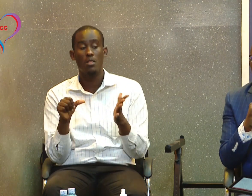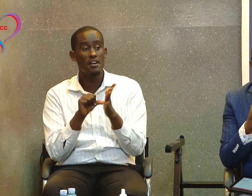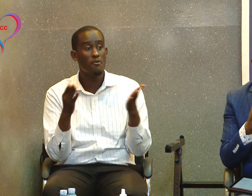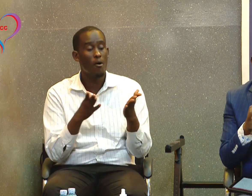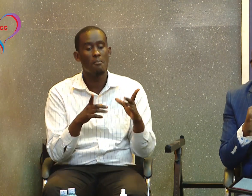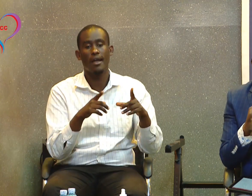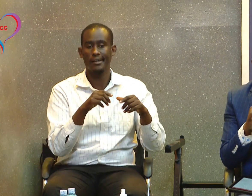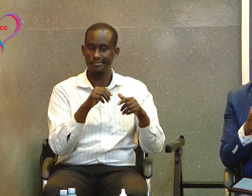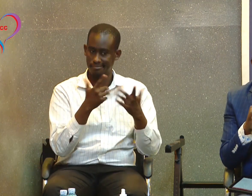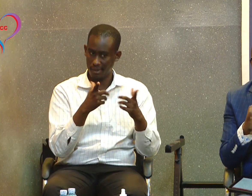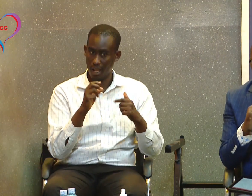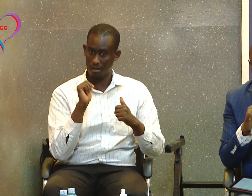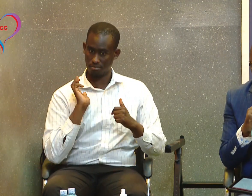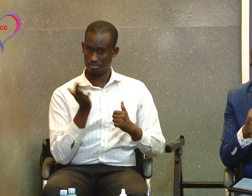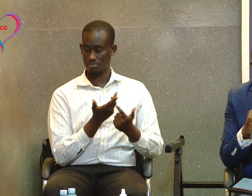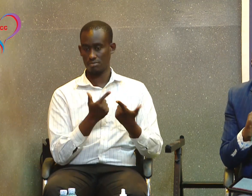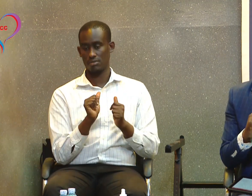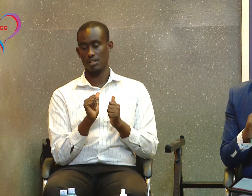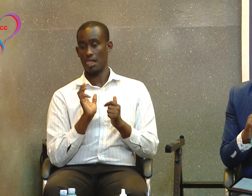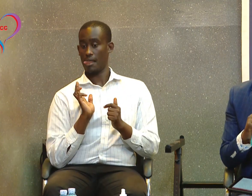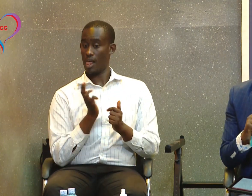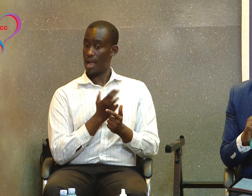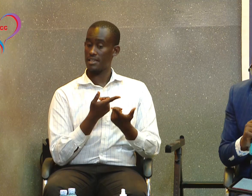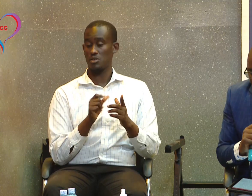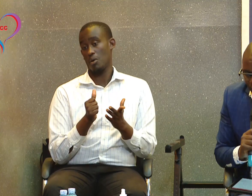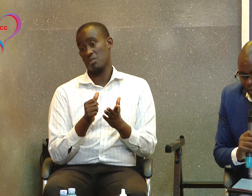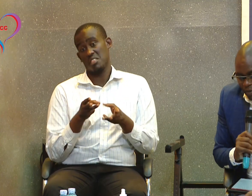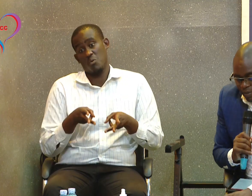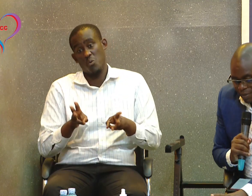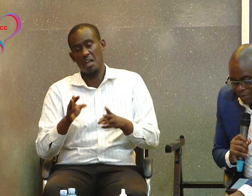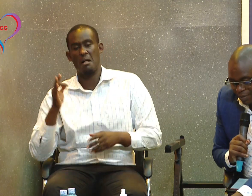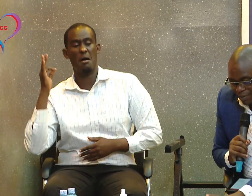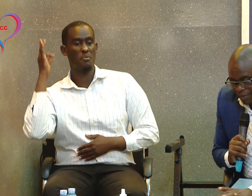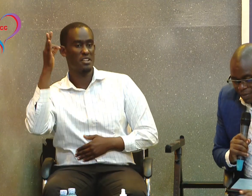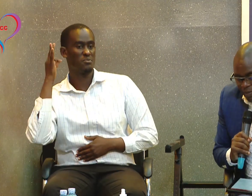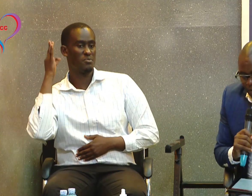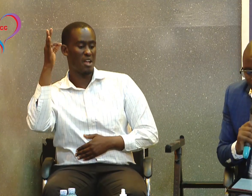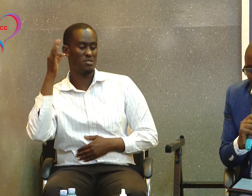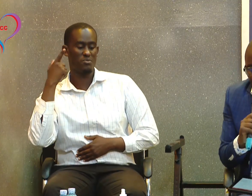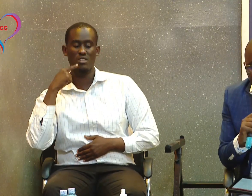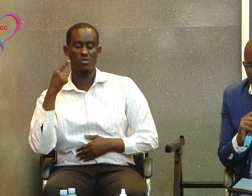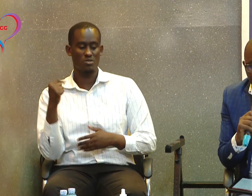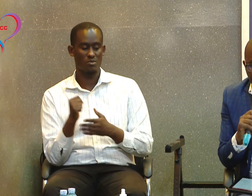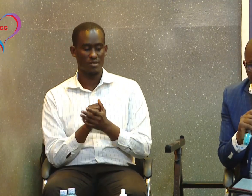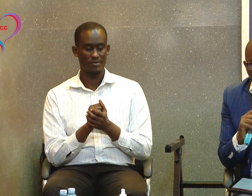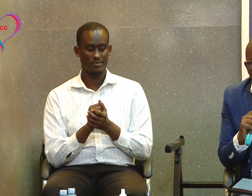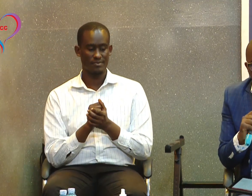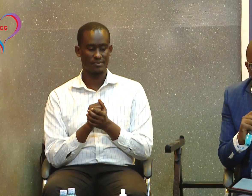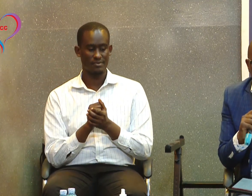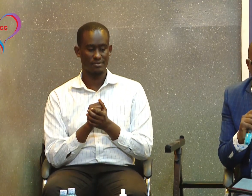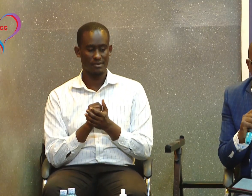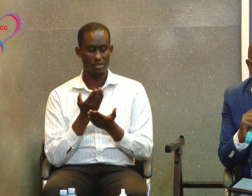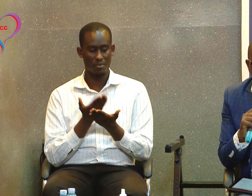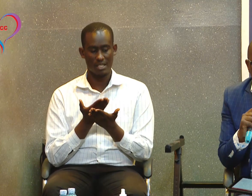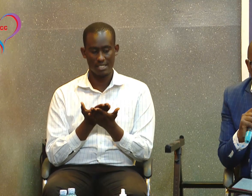ffe, or the way through which we preach that gospel, oba engeri enjiri eno gyebuulirwamu. So